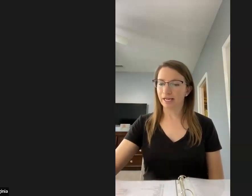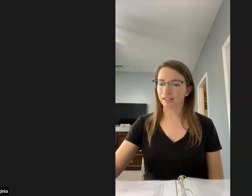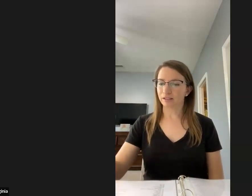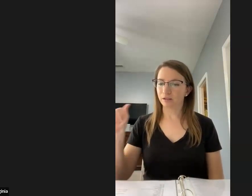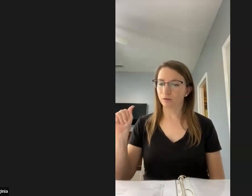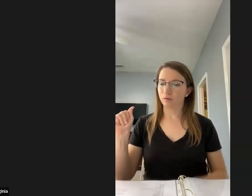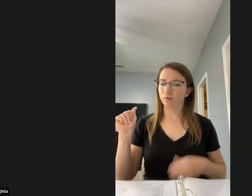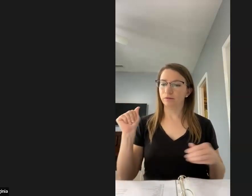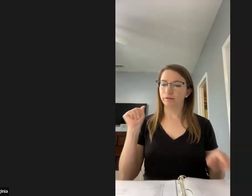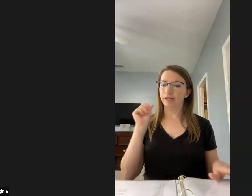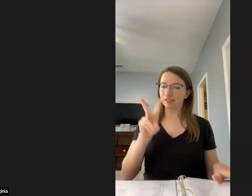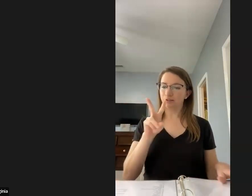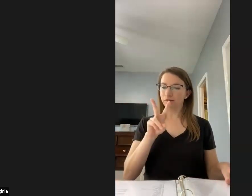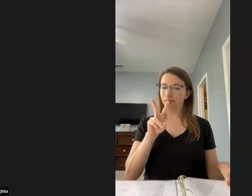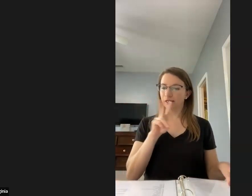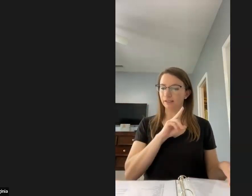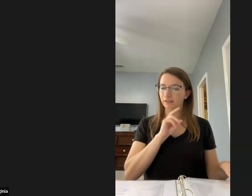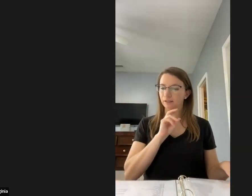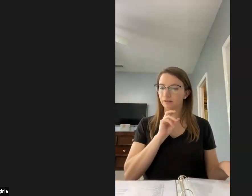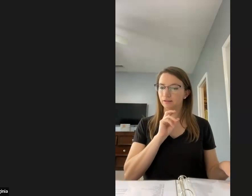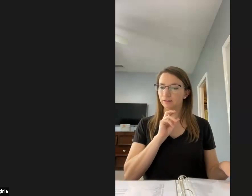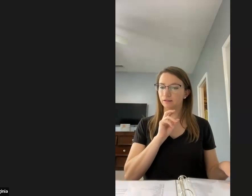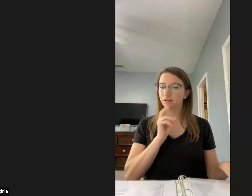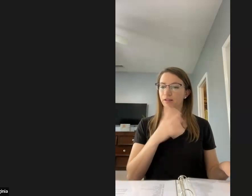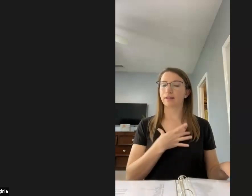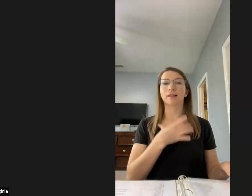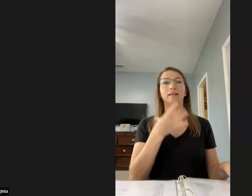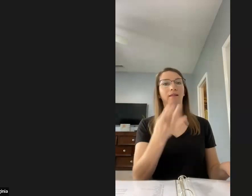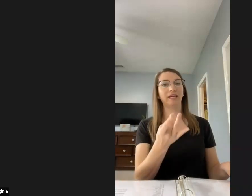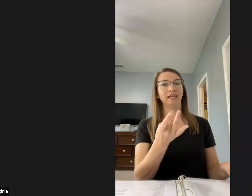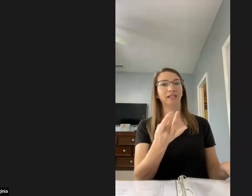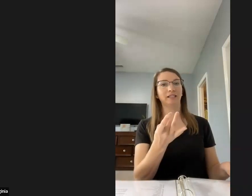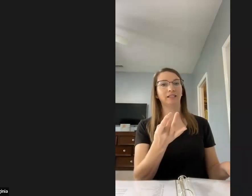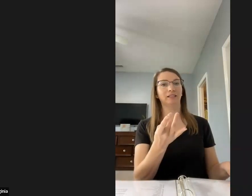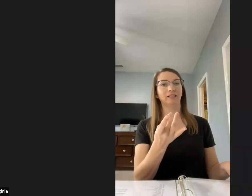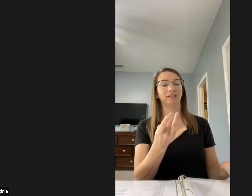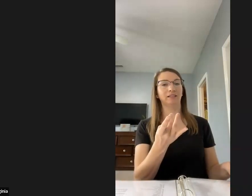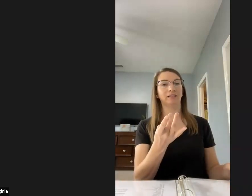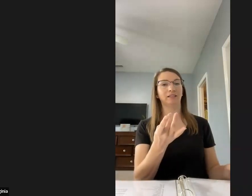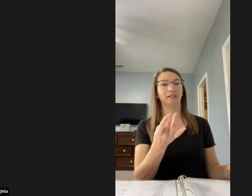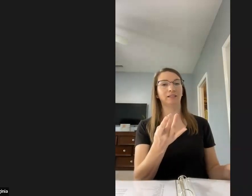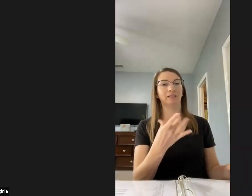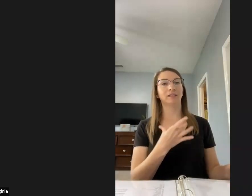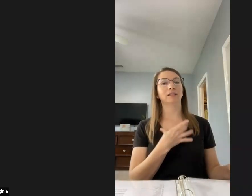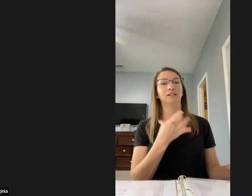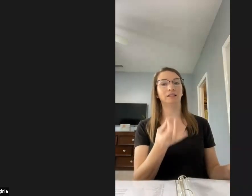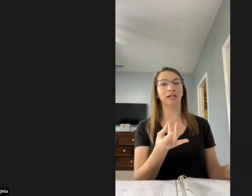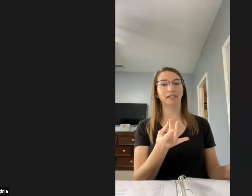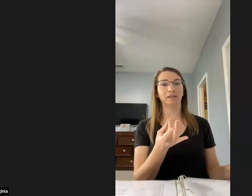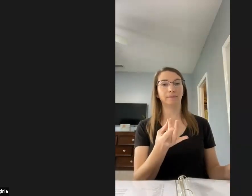Okay, so last two signs, like, to like